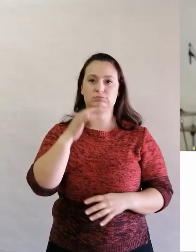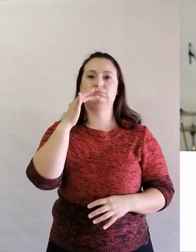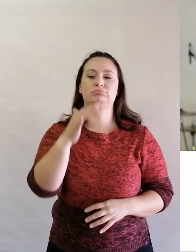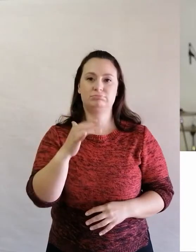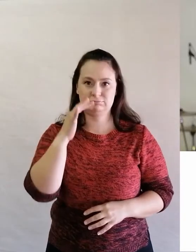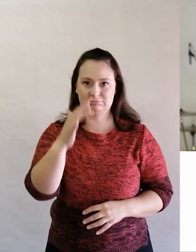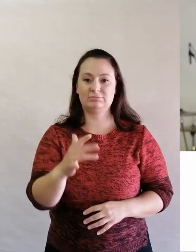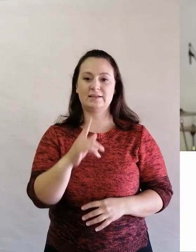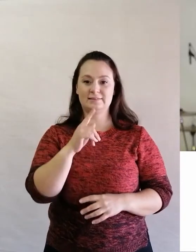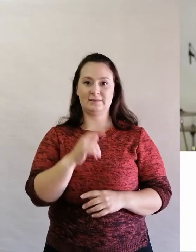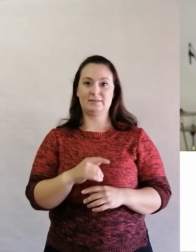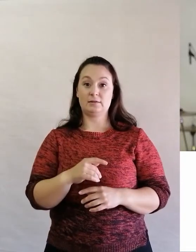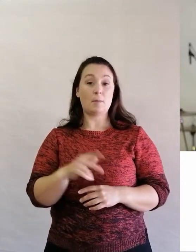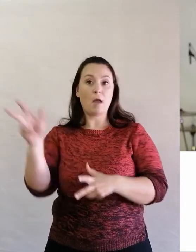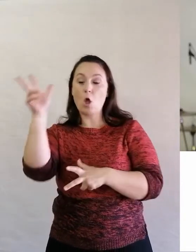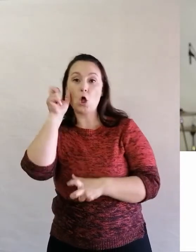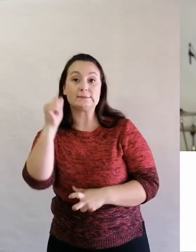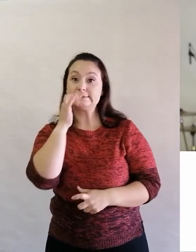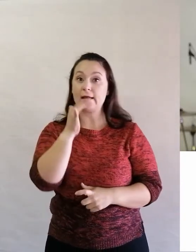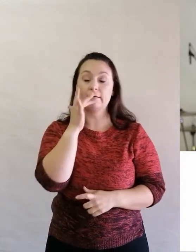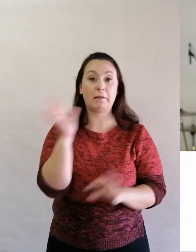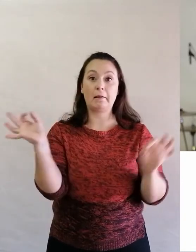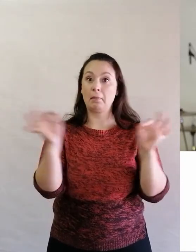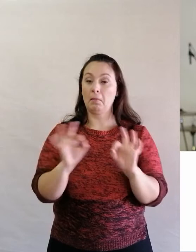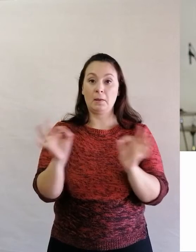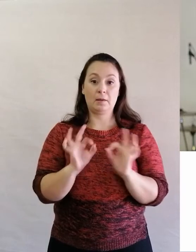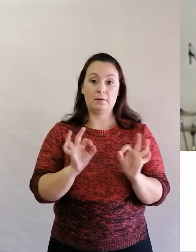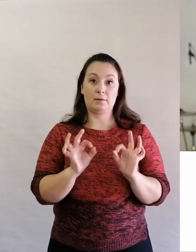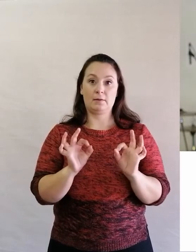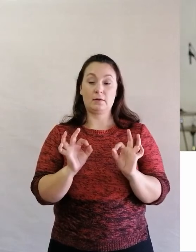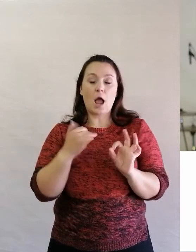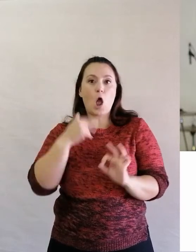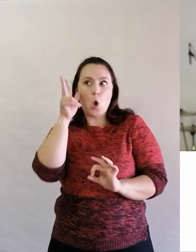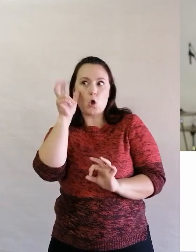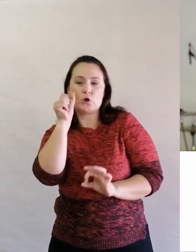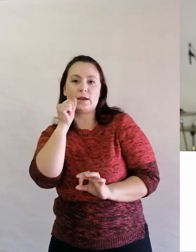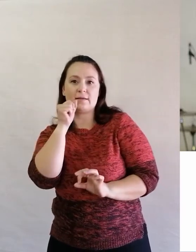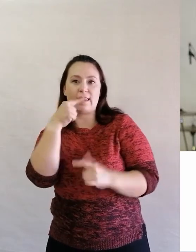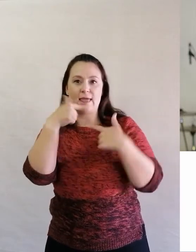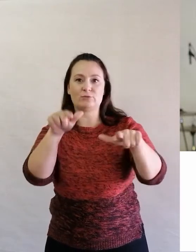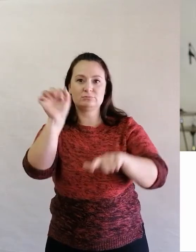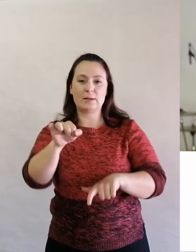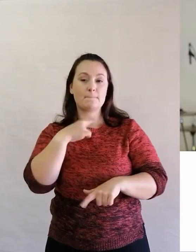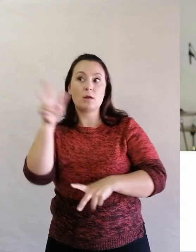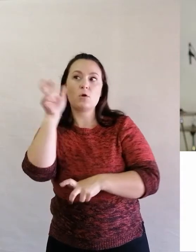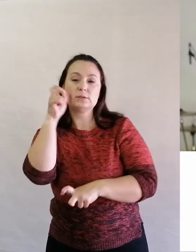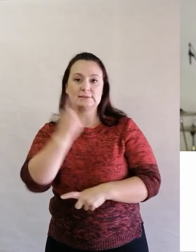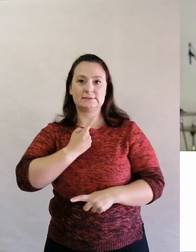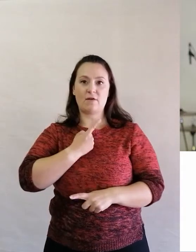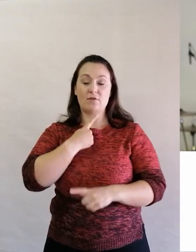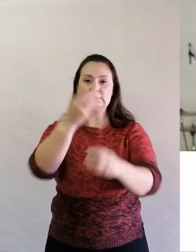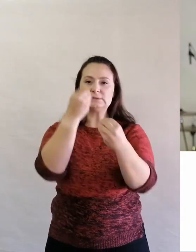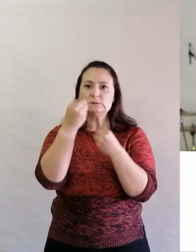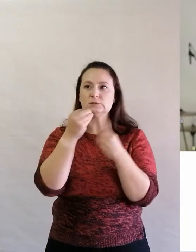was weird. I hadn't heard tongues before. I'd heard that there was a language like this, but I'd never heard it. I'd never been